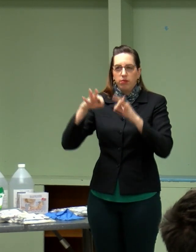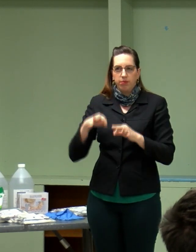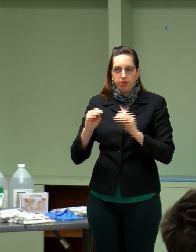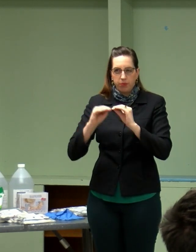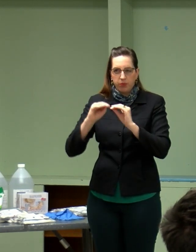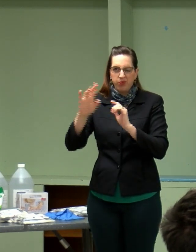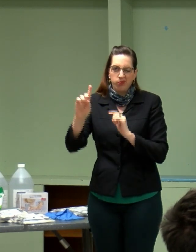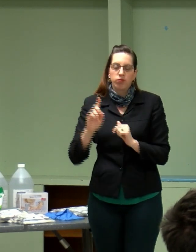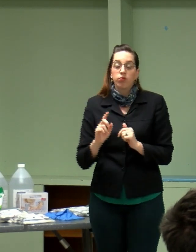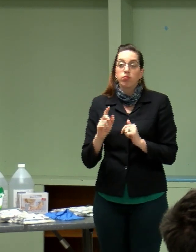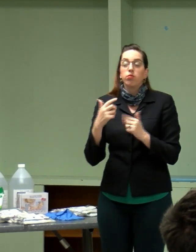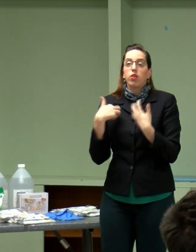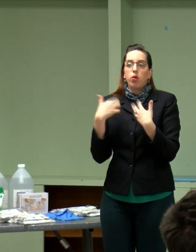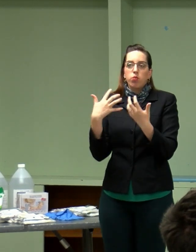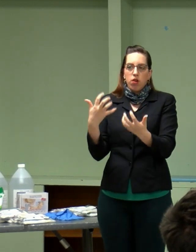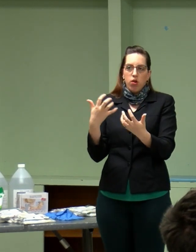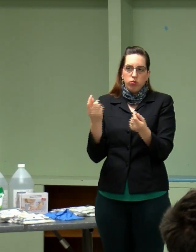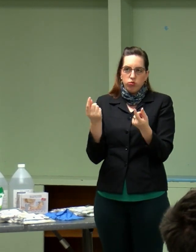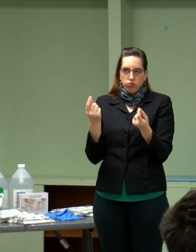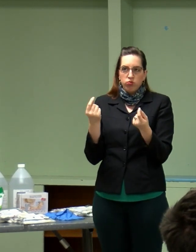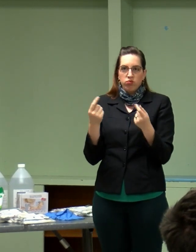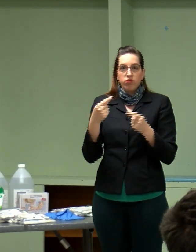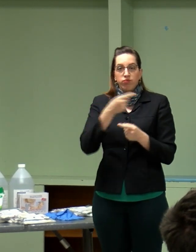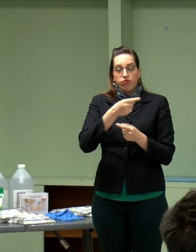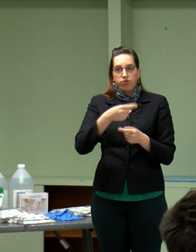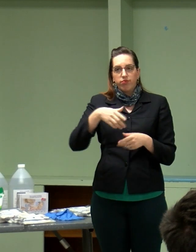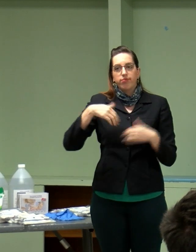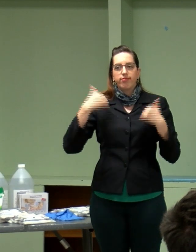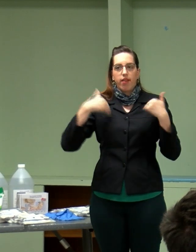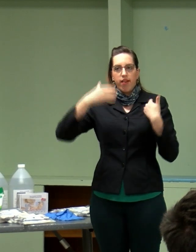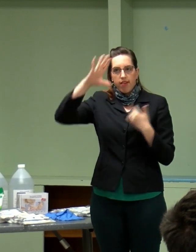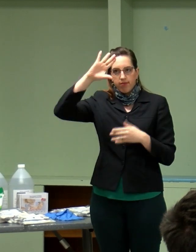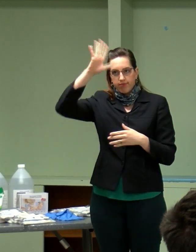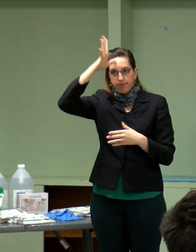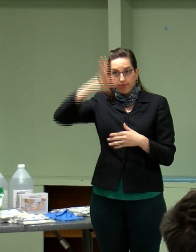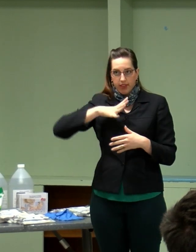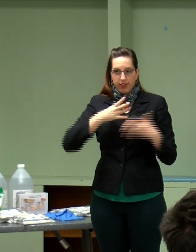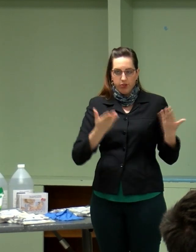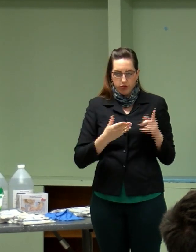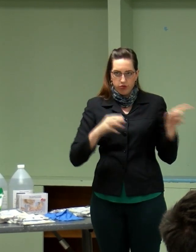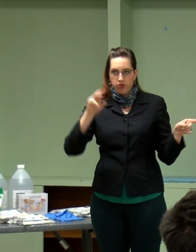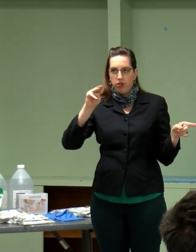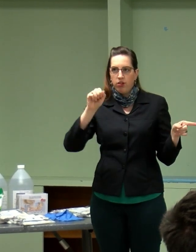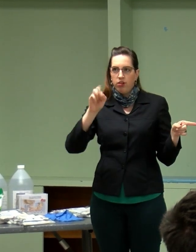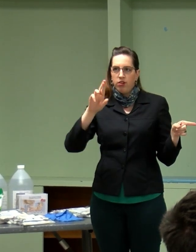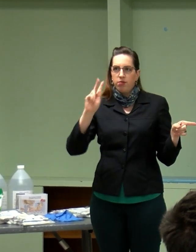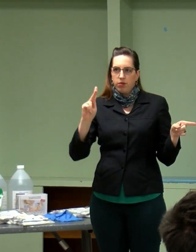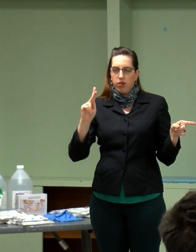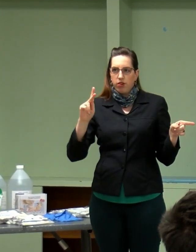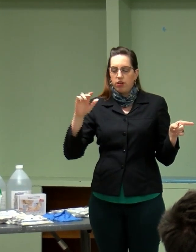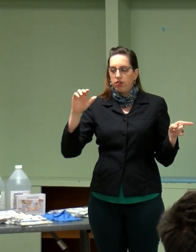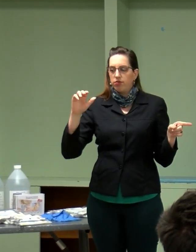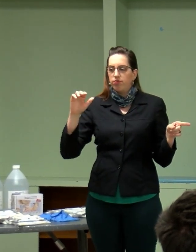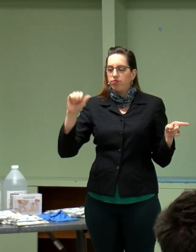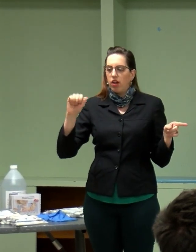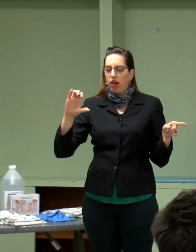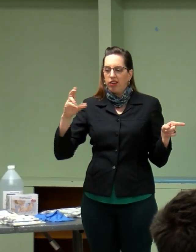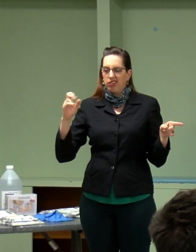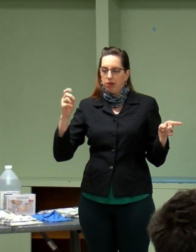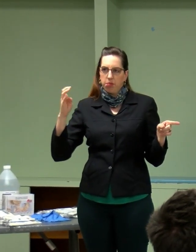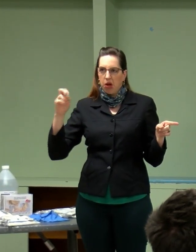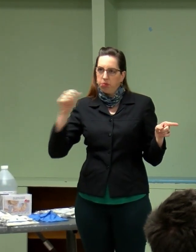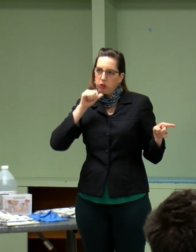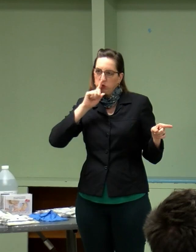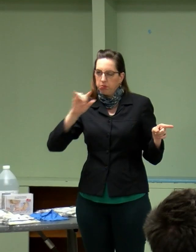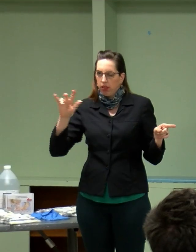further, I do want to acknowledge this young gentleman here, Mark Eichenbaum. Mark is the Mayor's